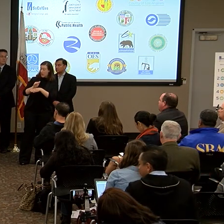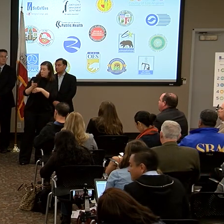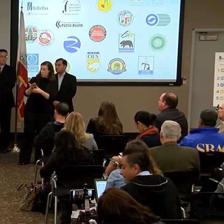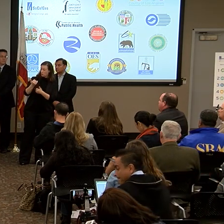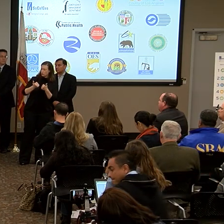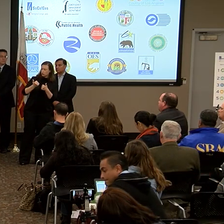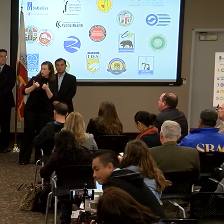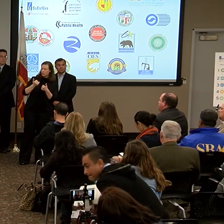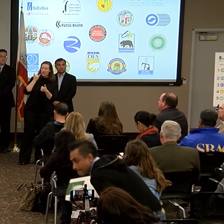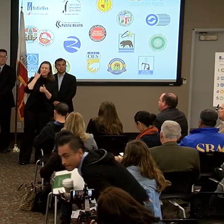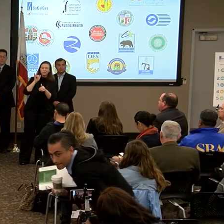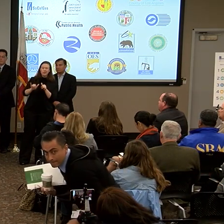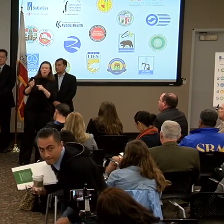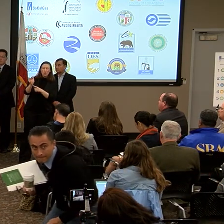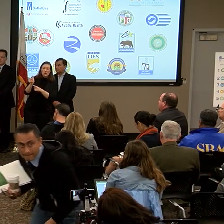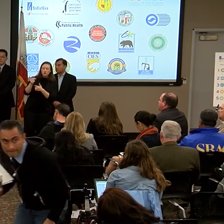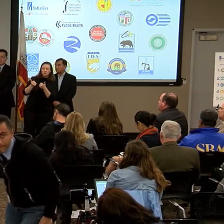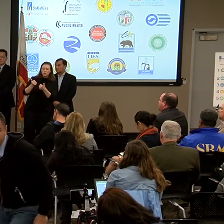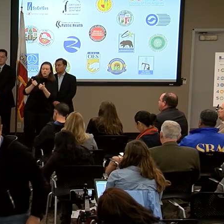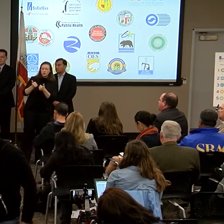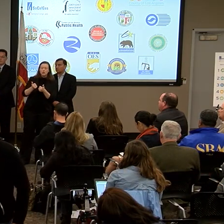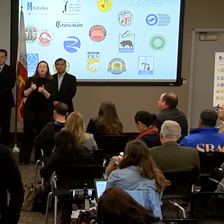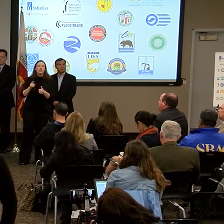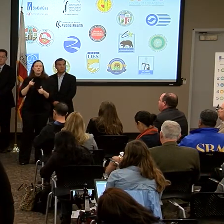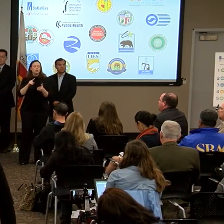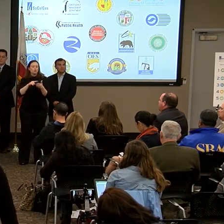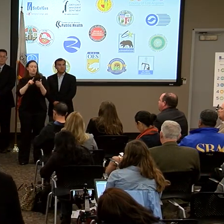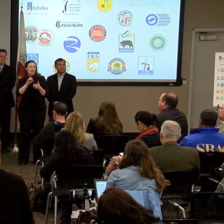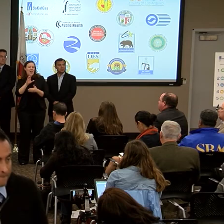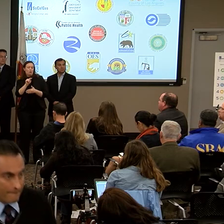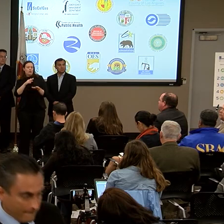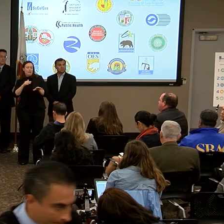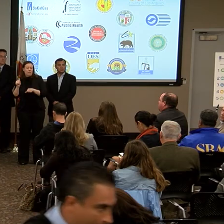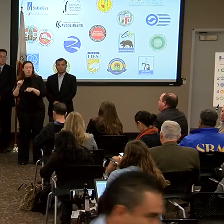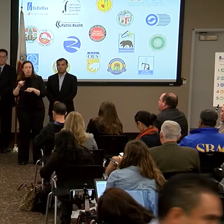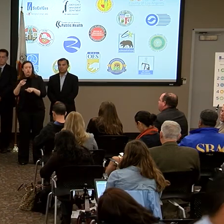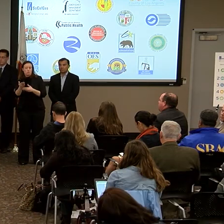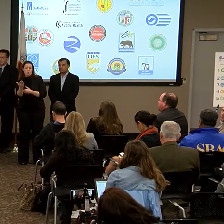morning? Like, if they're in a hotel situation? They need to check out Thursday morning.